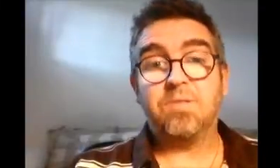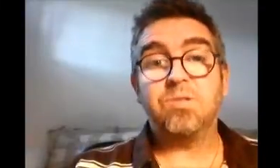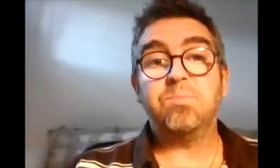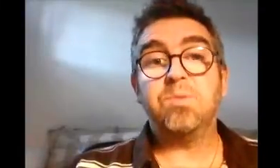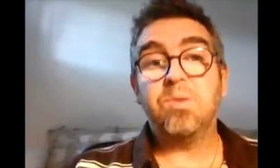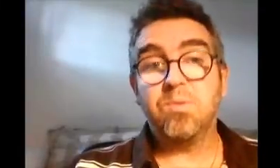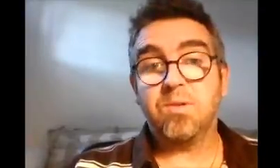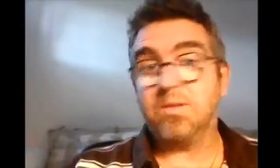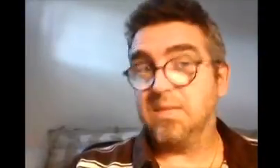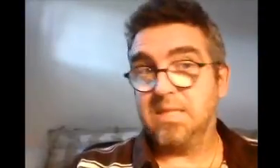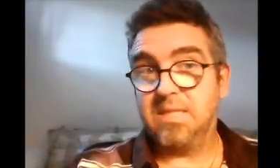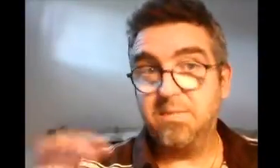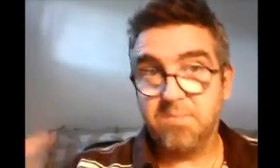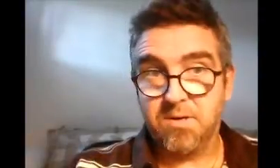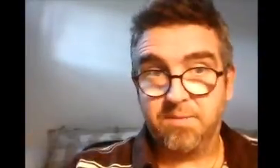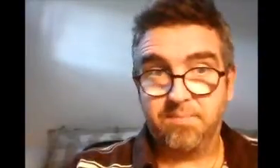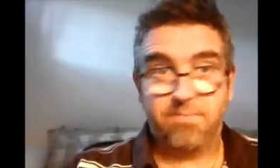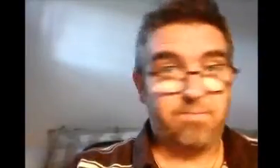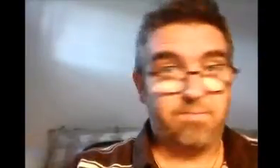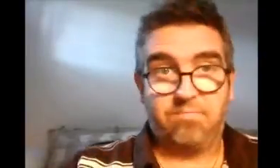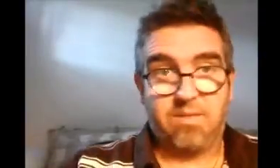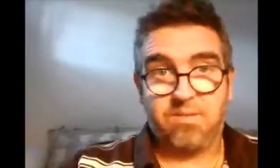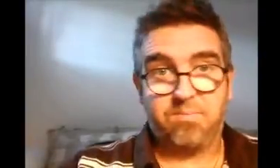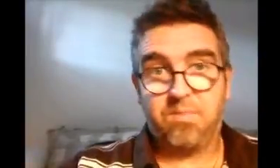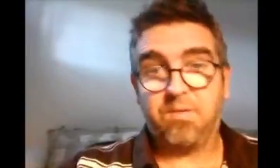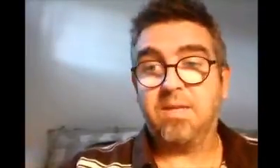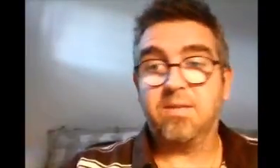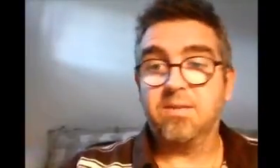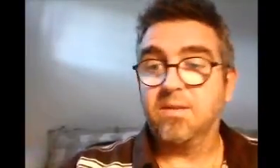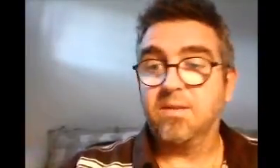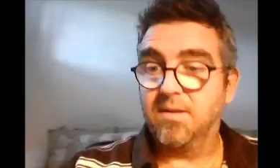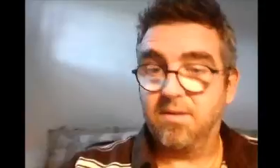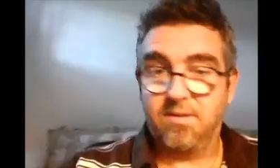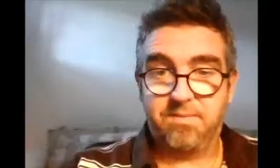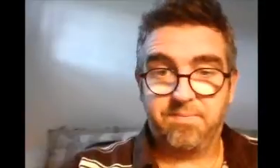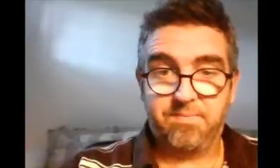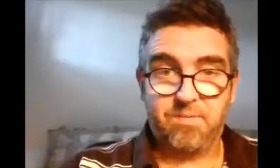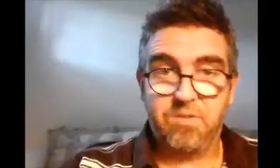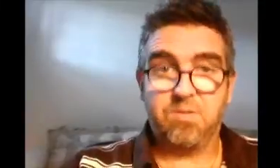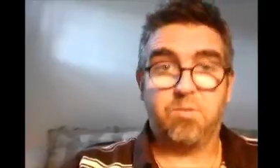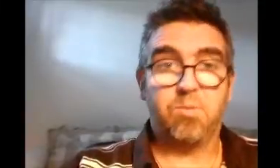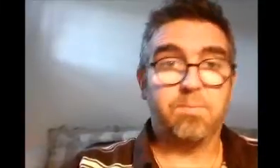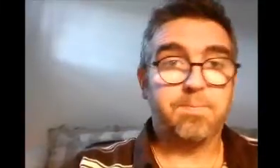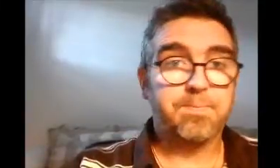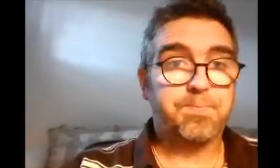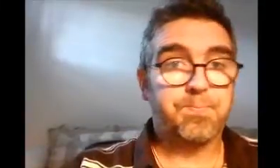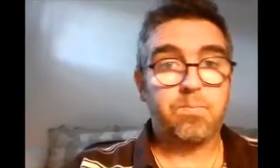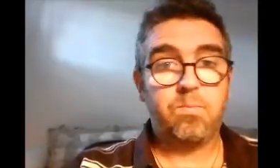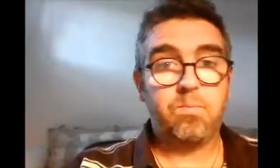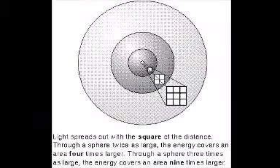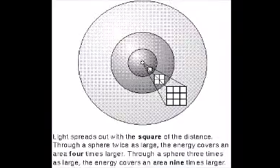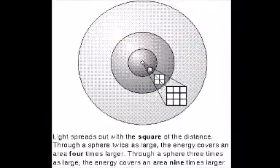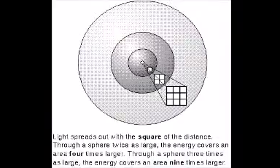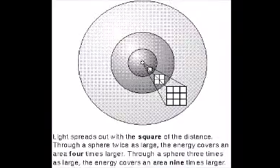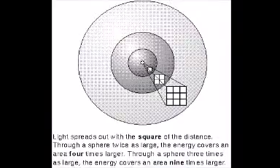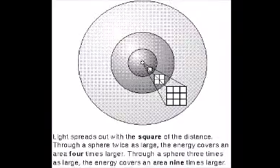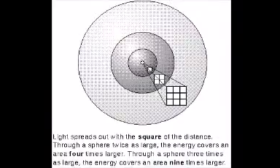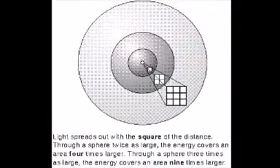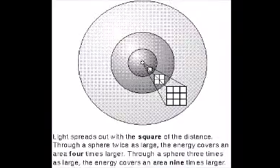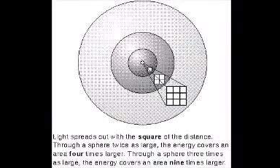should look dimmer. It's perfectly reasonable. In physics, this